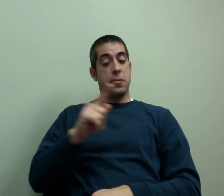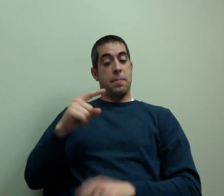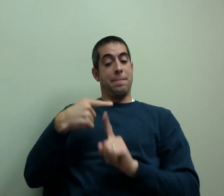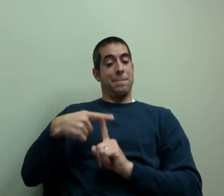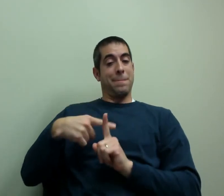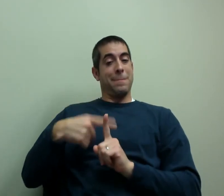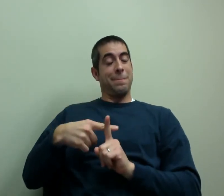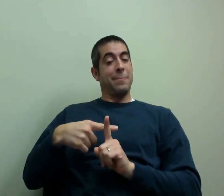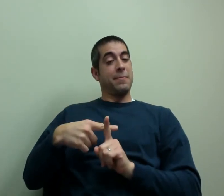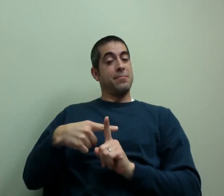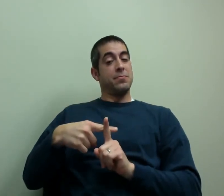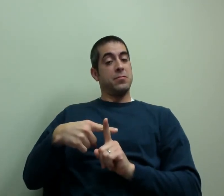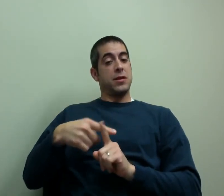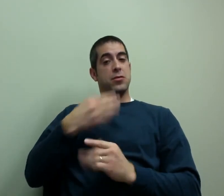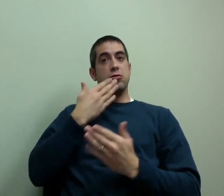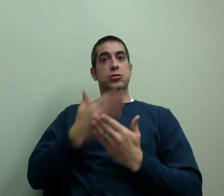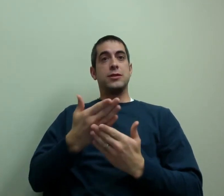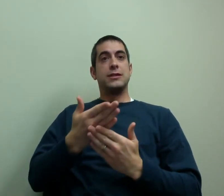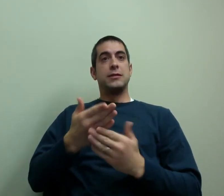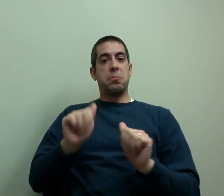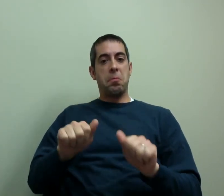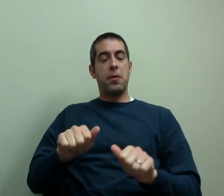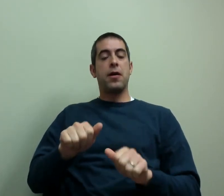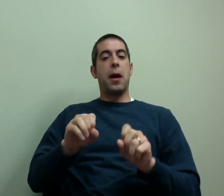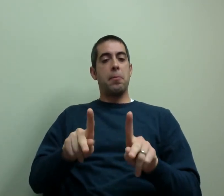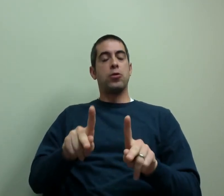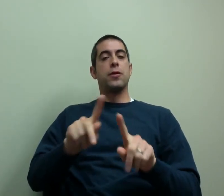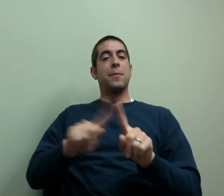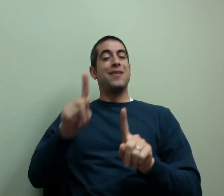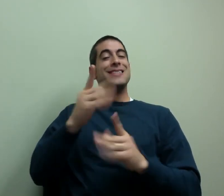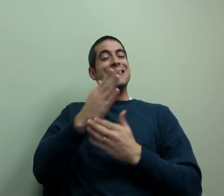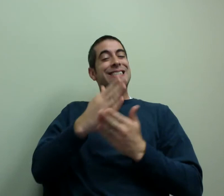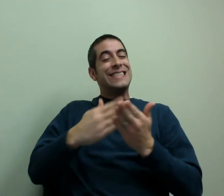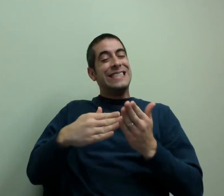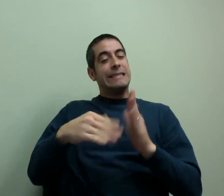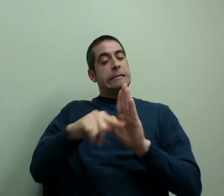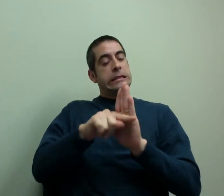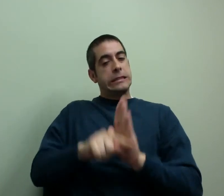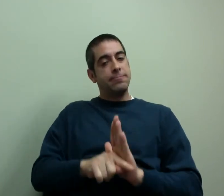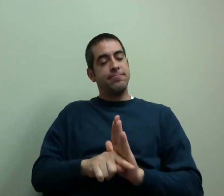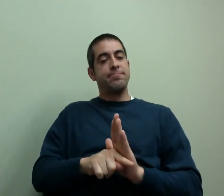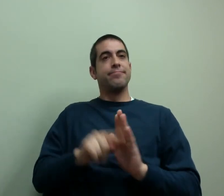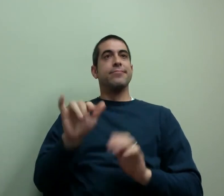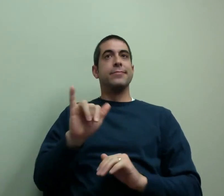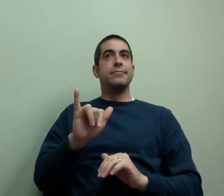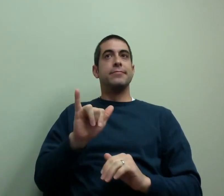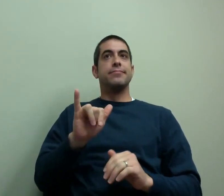to the effectiveness of VRI in some settings, including, but not limited to, medical,